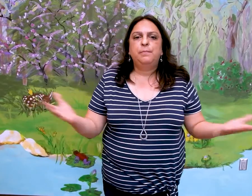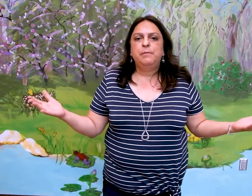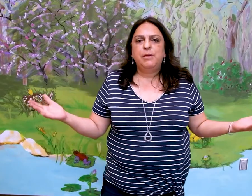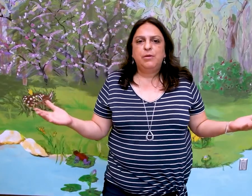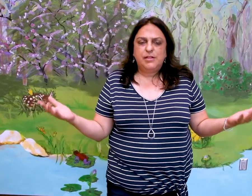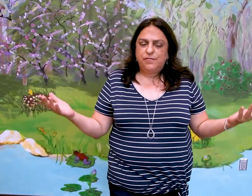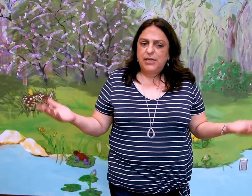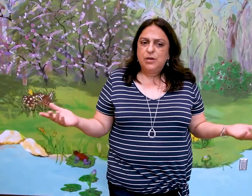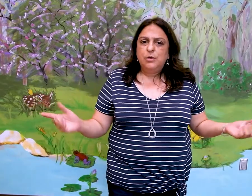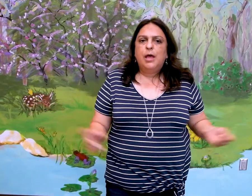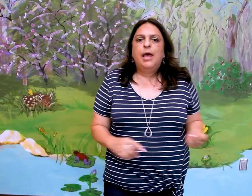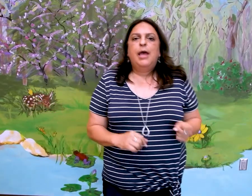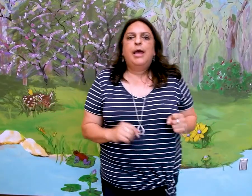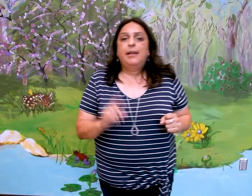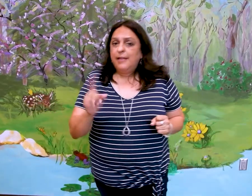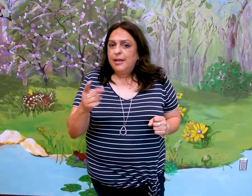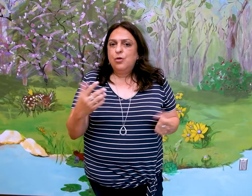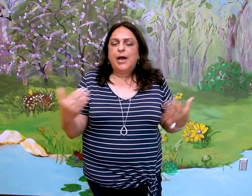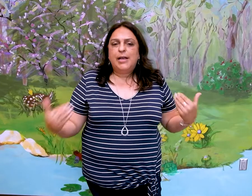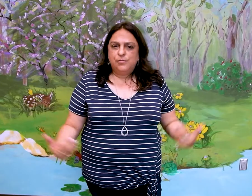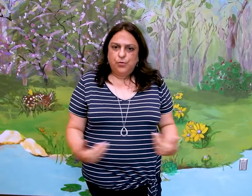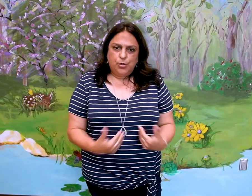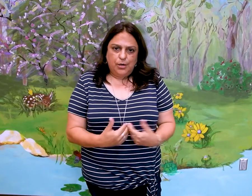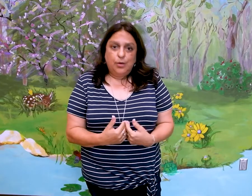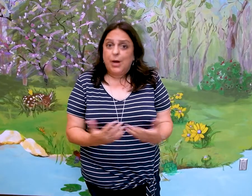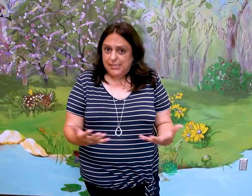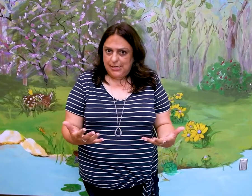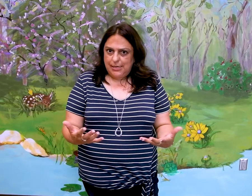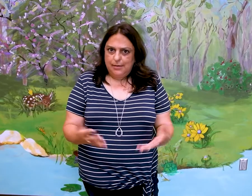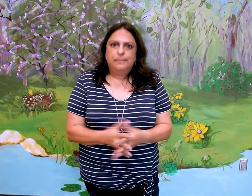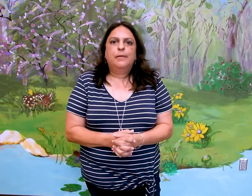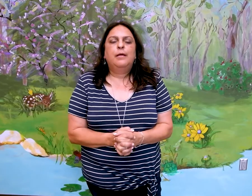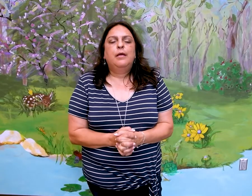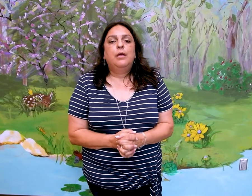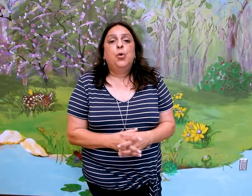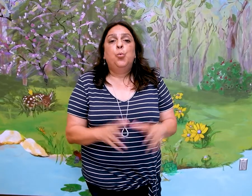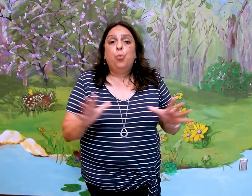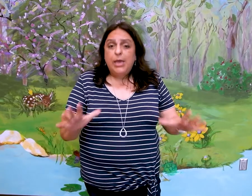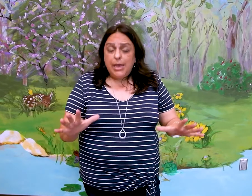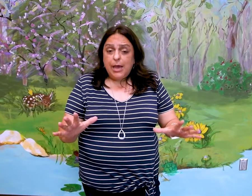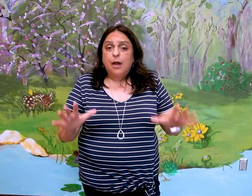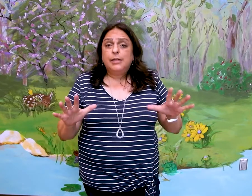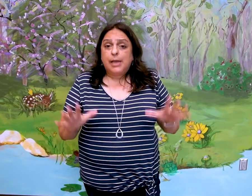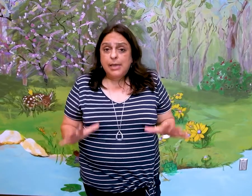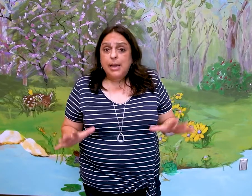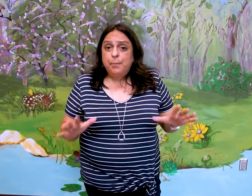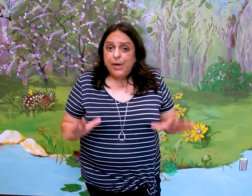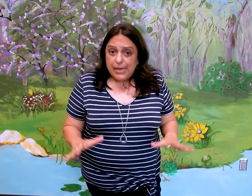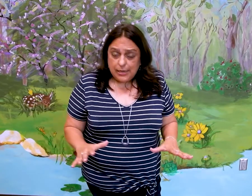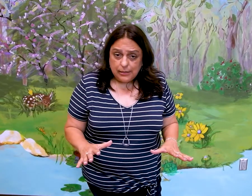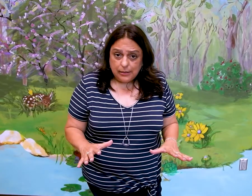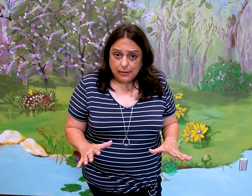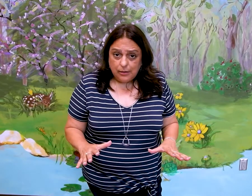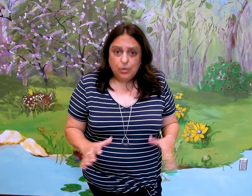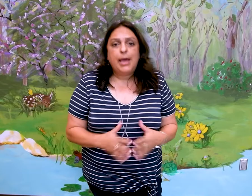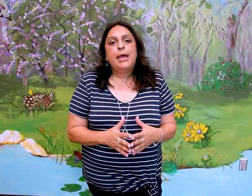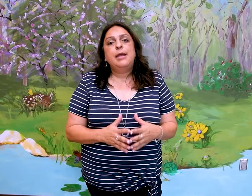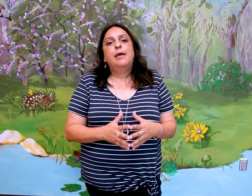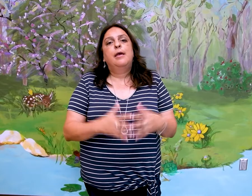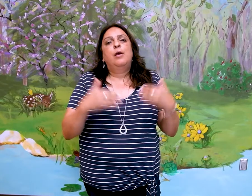me with this video. And thank you guys for watching it. We are taking a break, okay? We